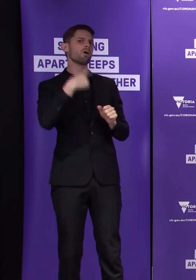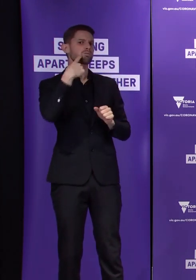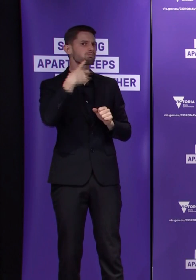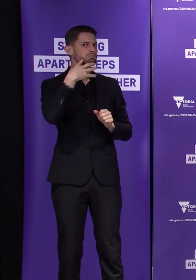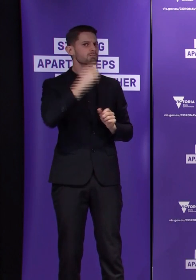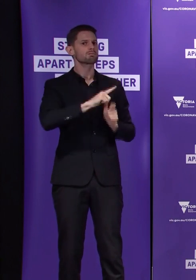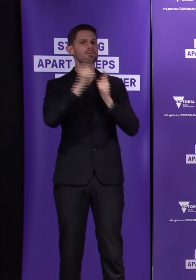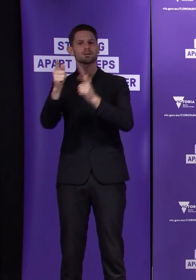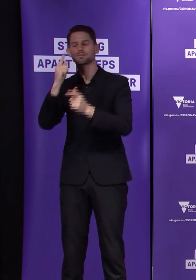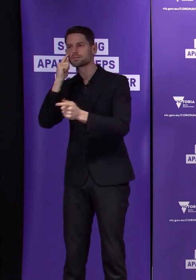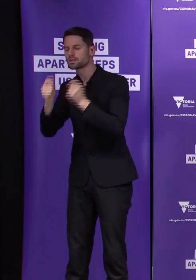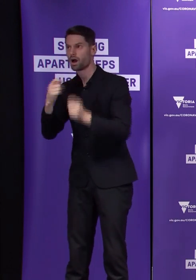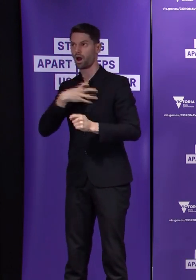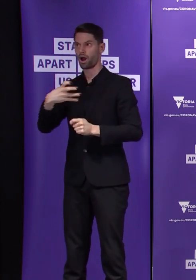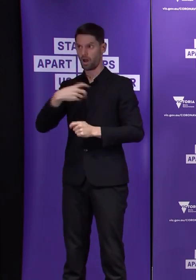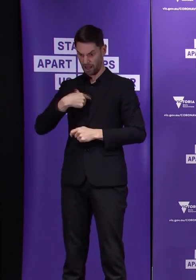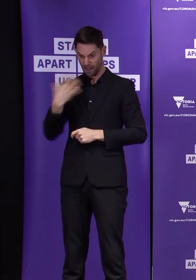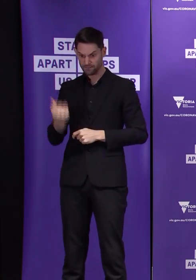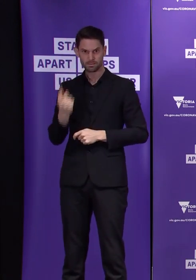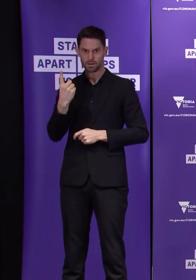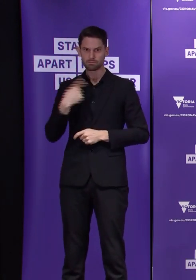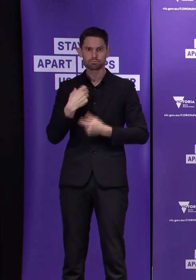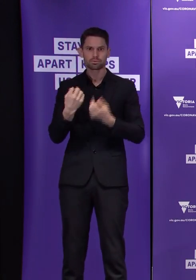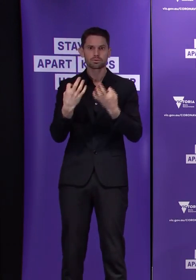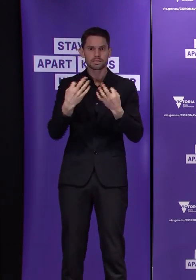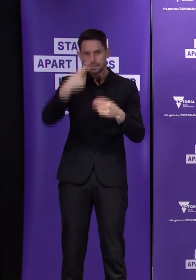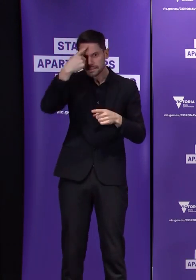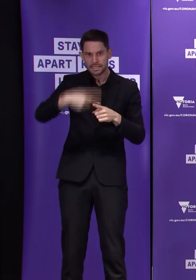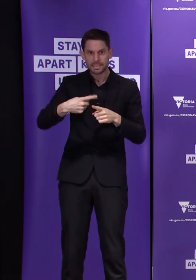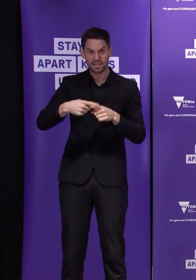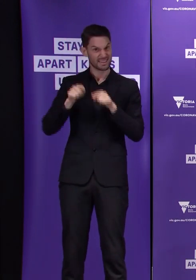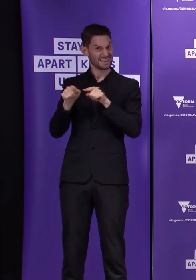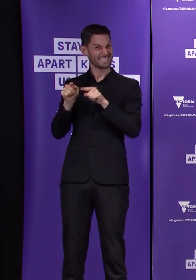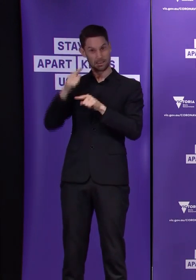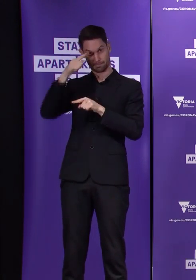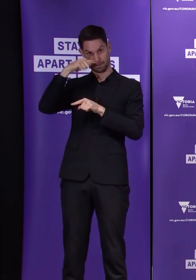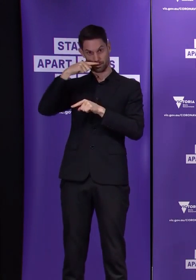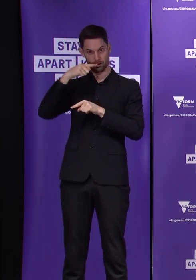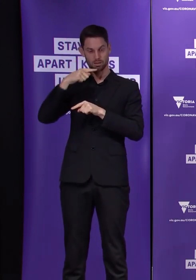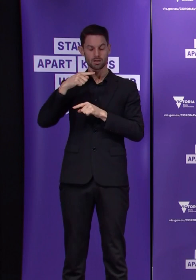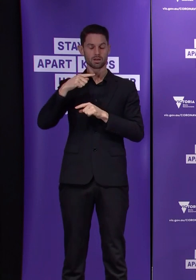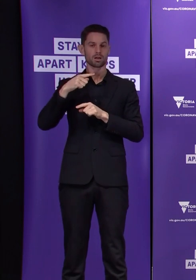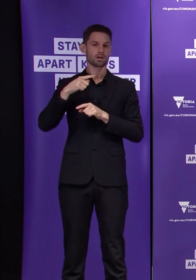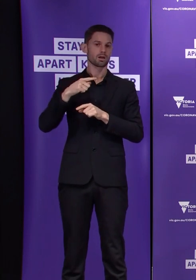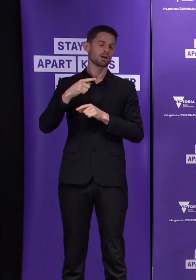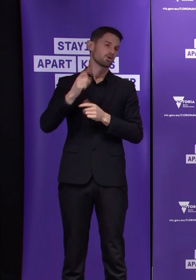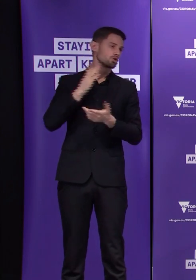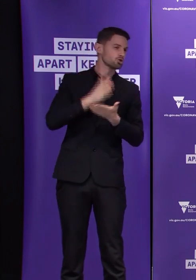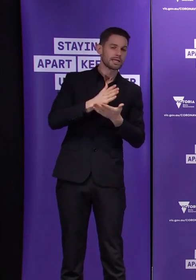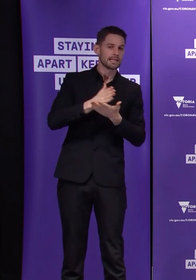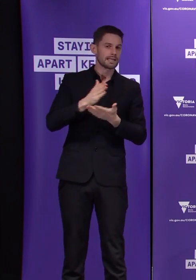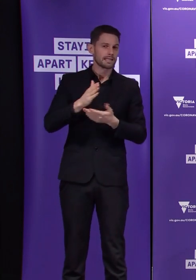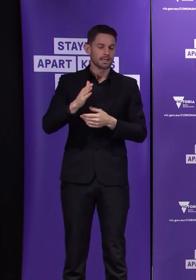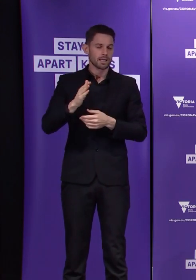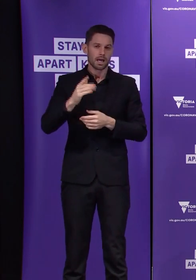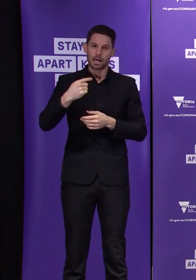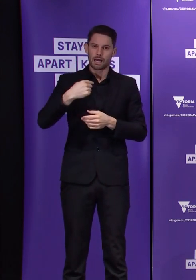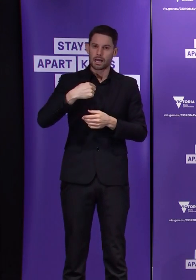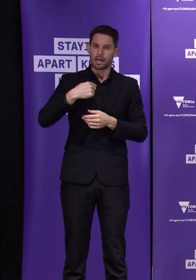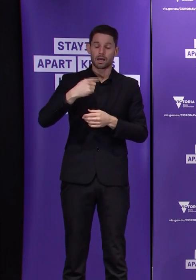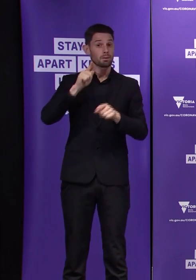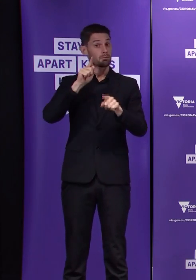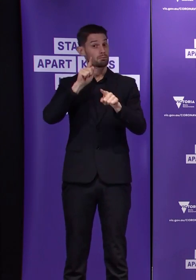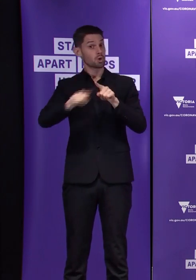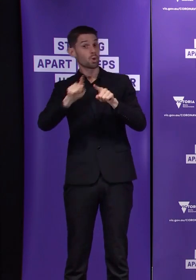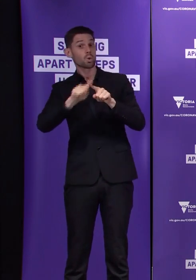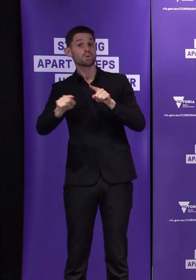of people are coming forward, well, it's almost exclusive, except for the ones where it's not a general thing. We'll go and engage